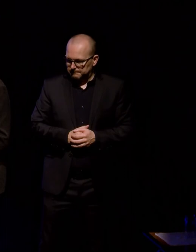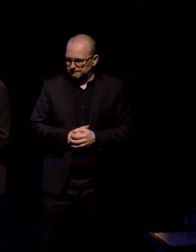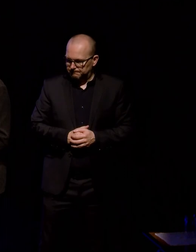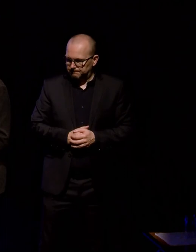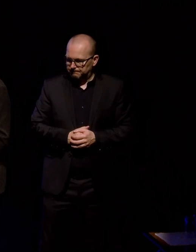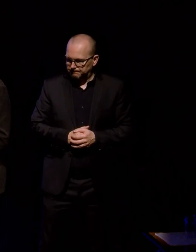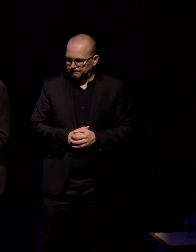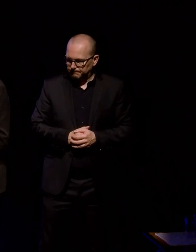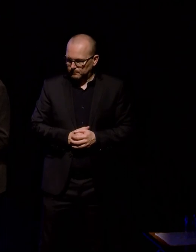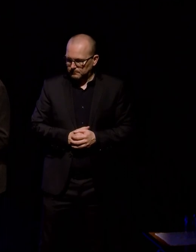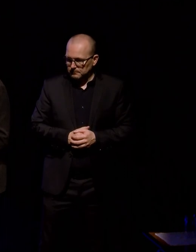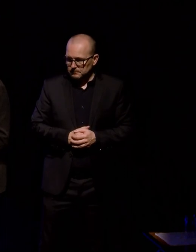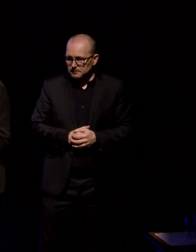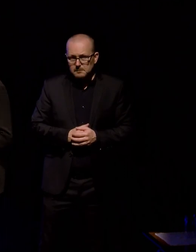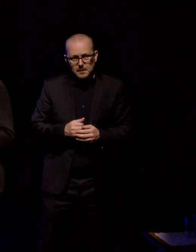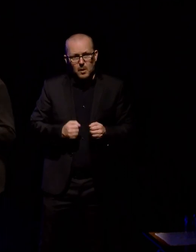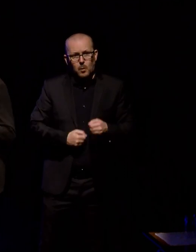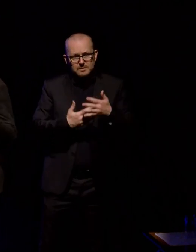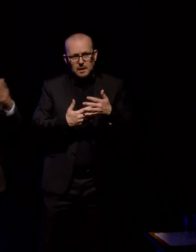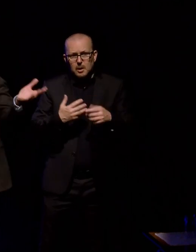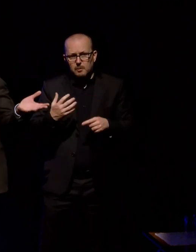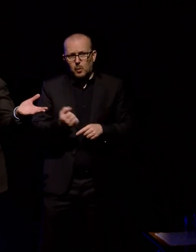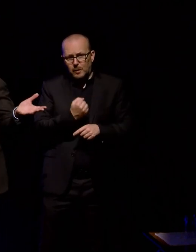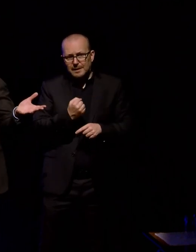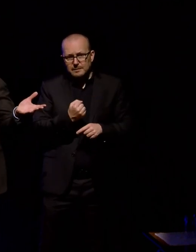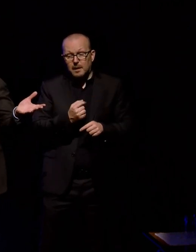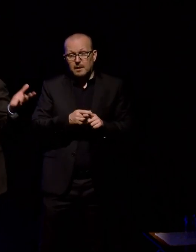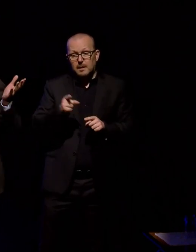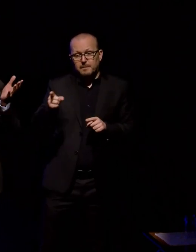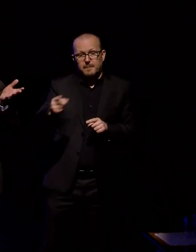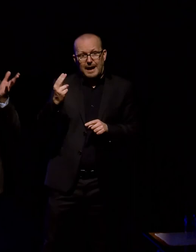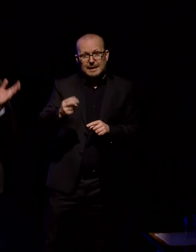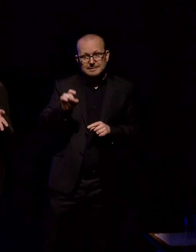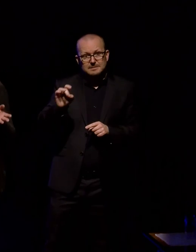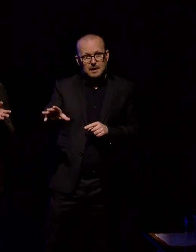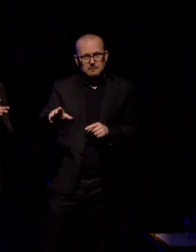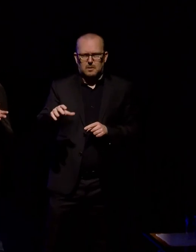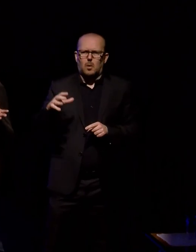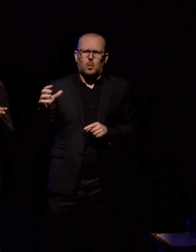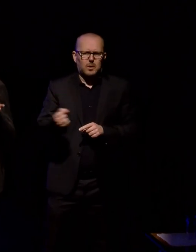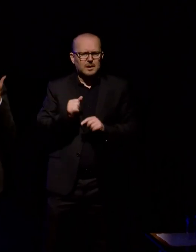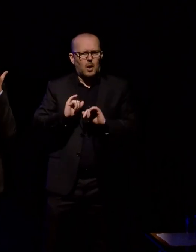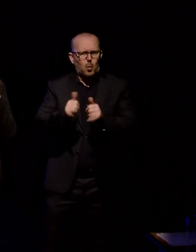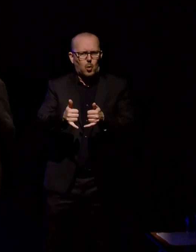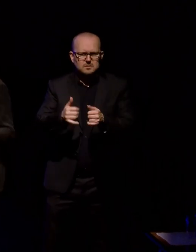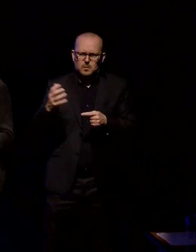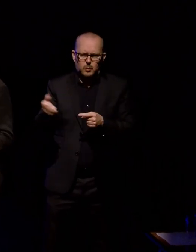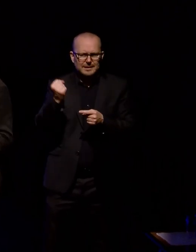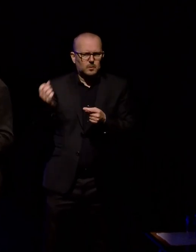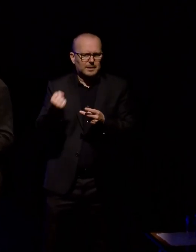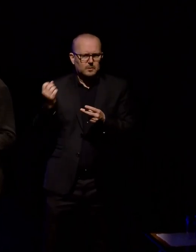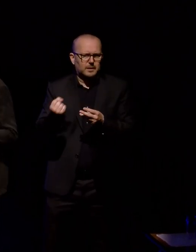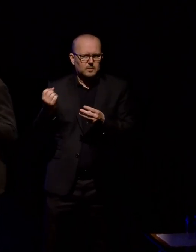The site had few awards. Balang had a lot of awards during his career. I remember filming him in 2003 for the Clemenger